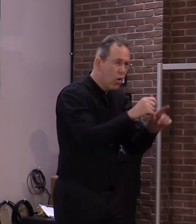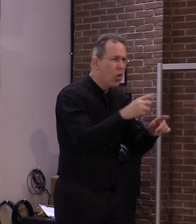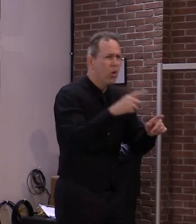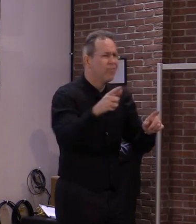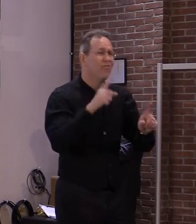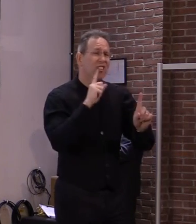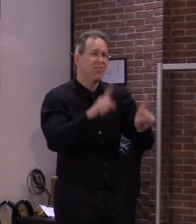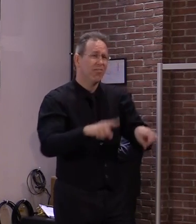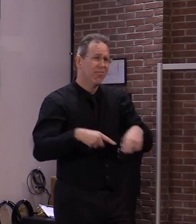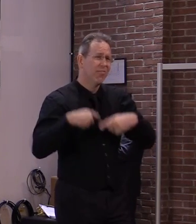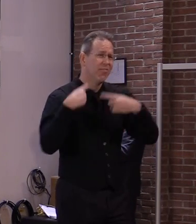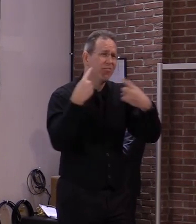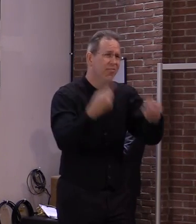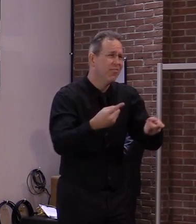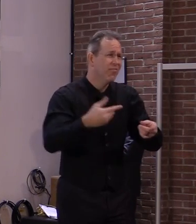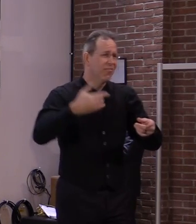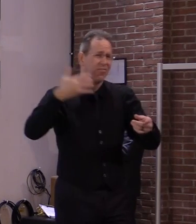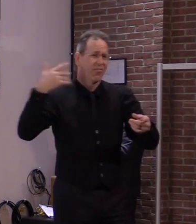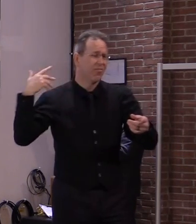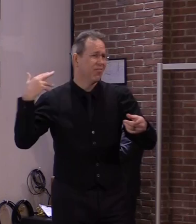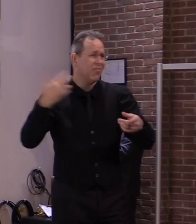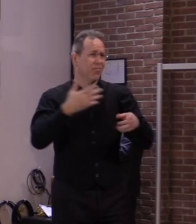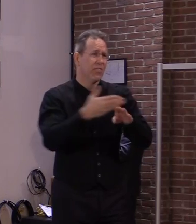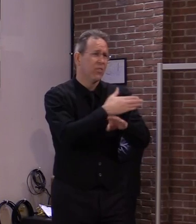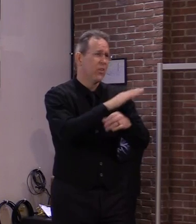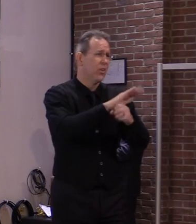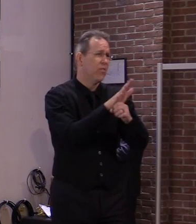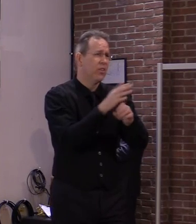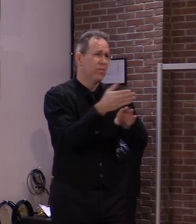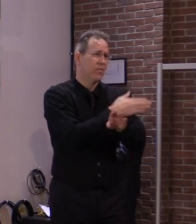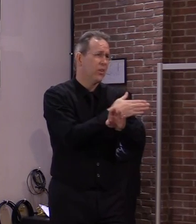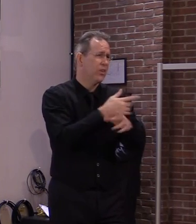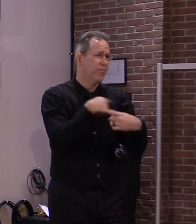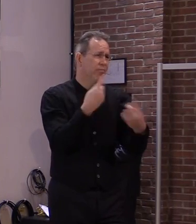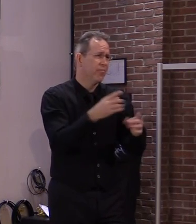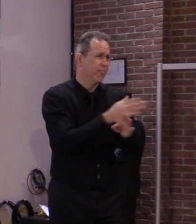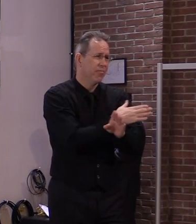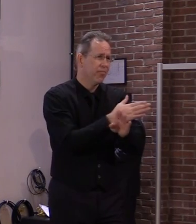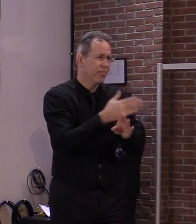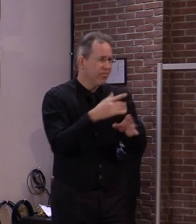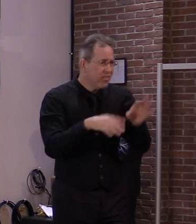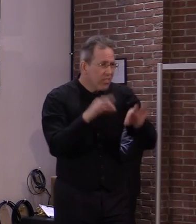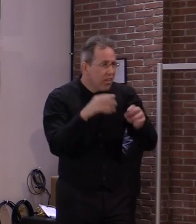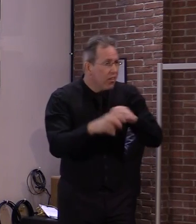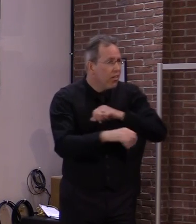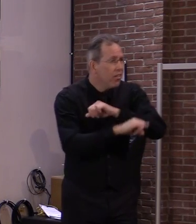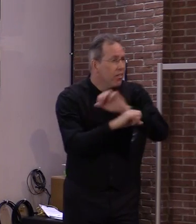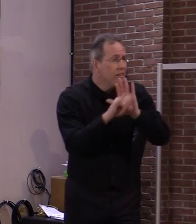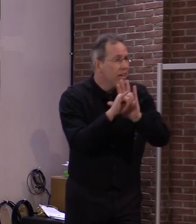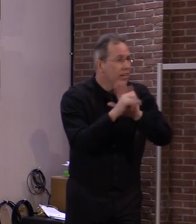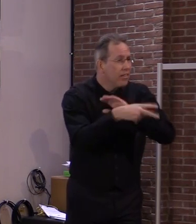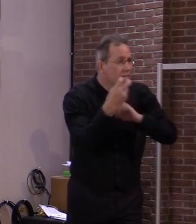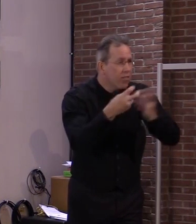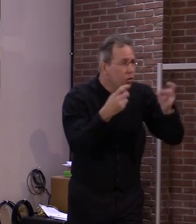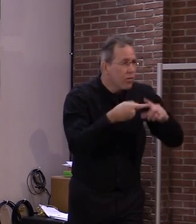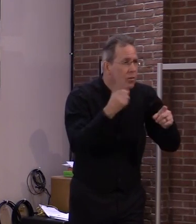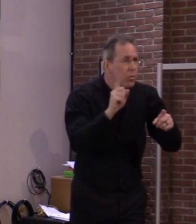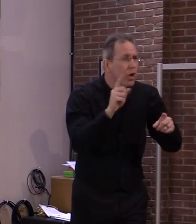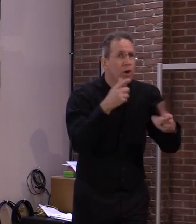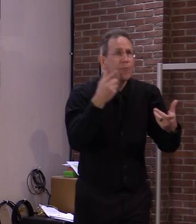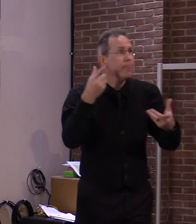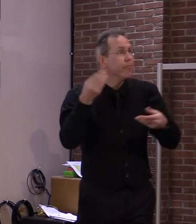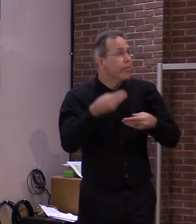and drawing a straight line back to either a prior data breach by a national company